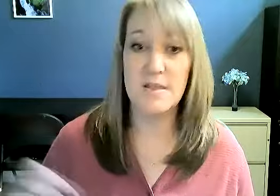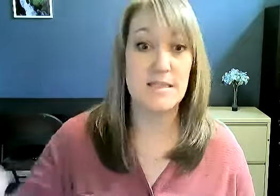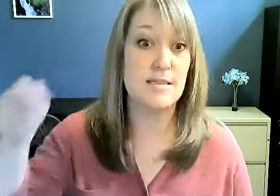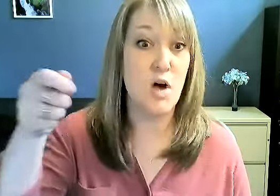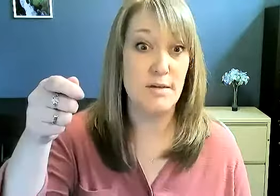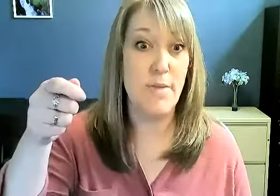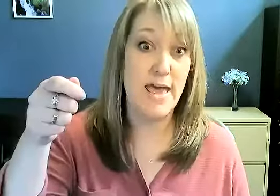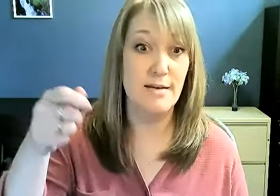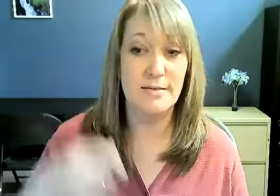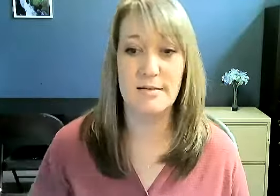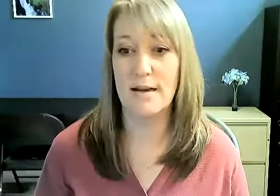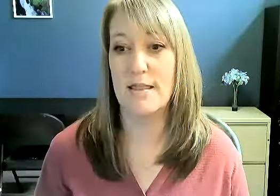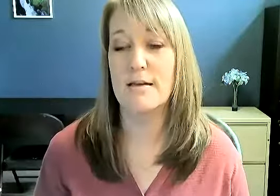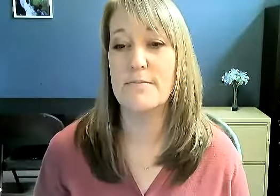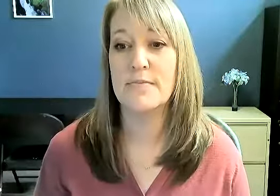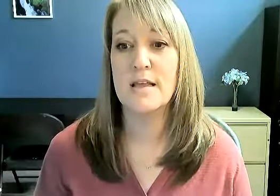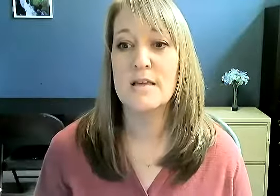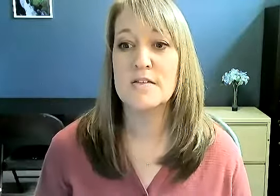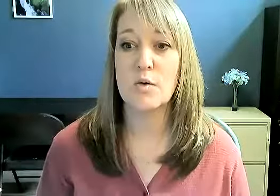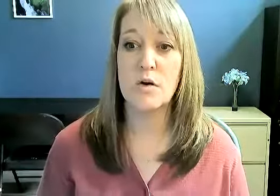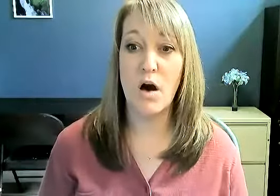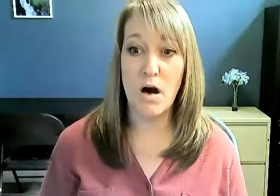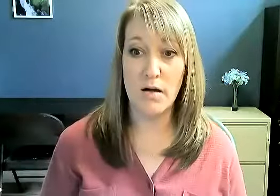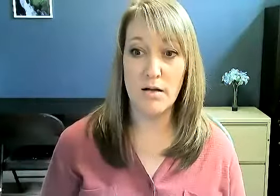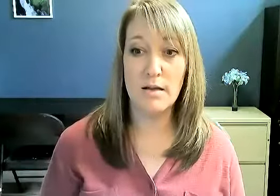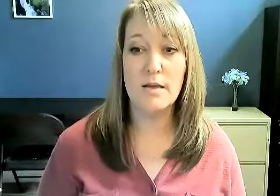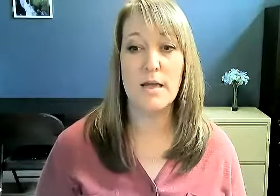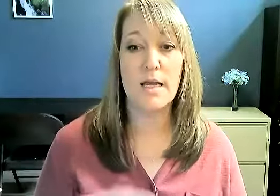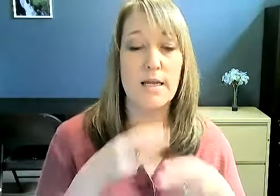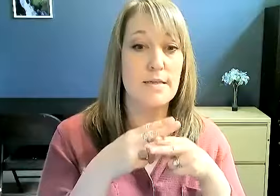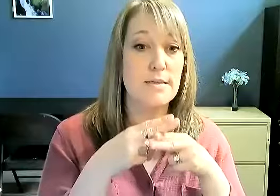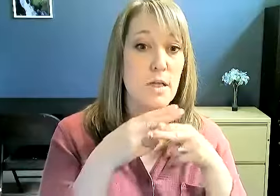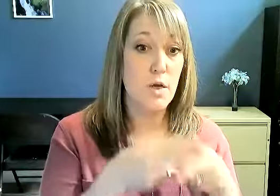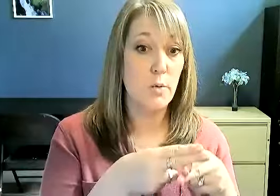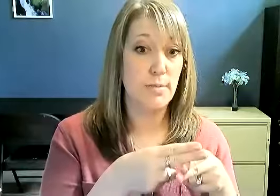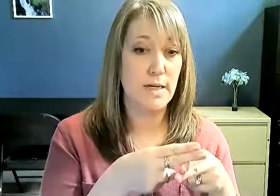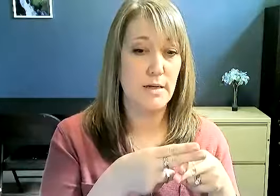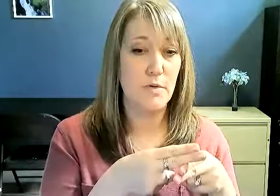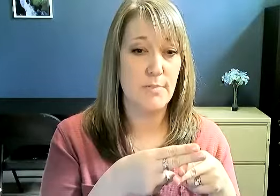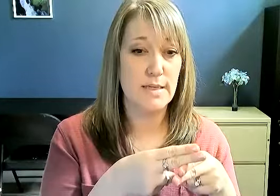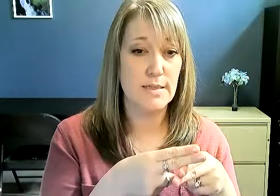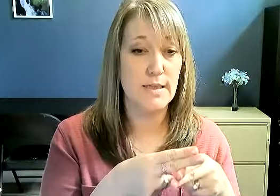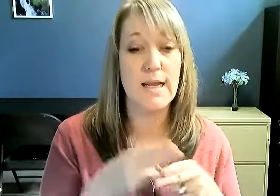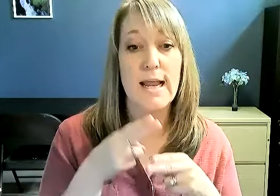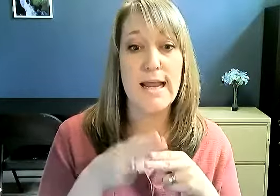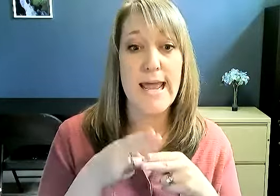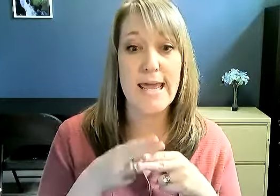this is called a pen kind of thing. So call is no repeated movement.